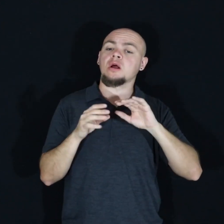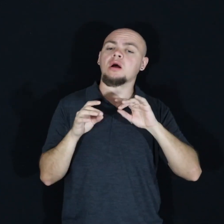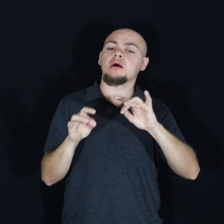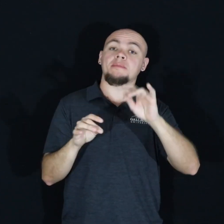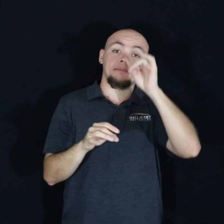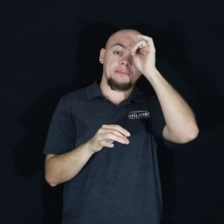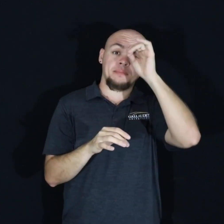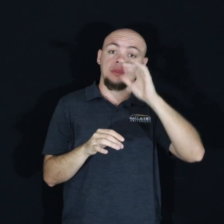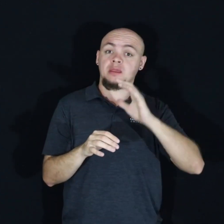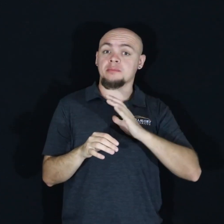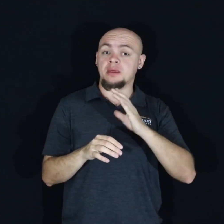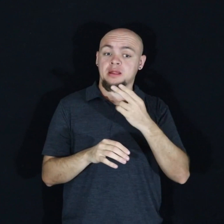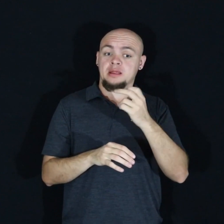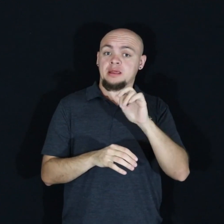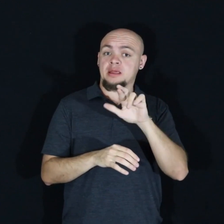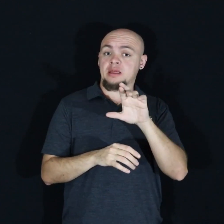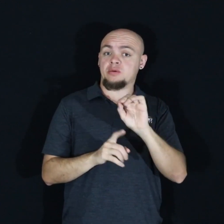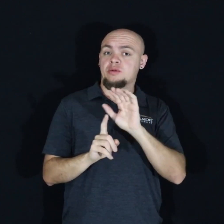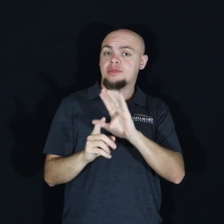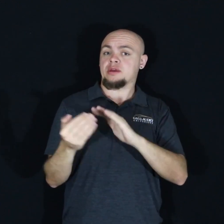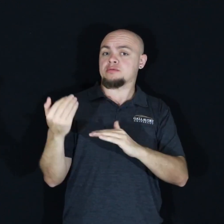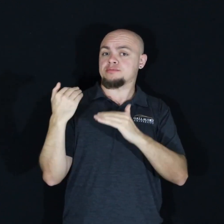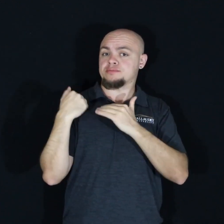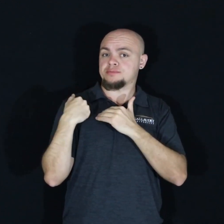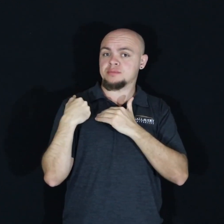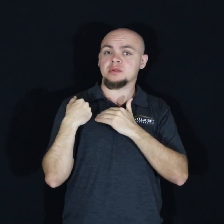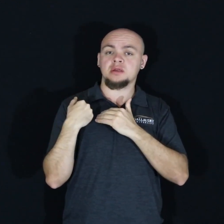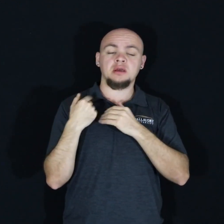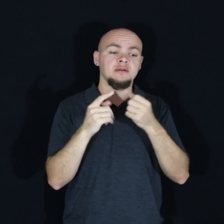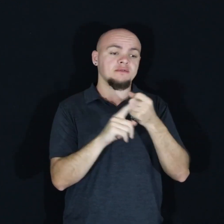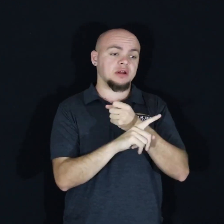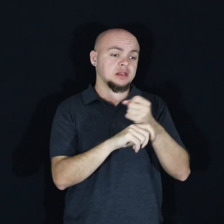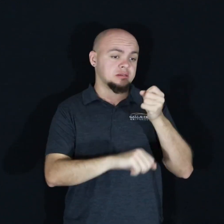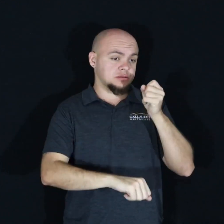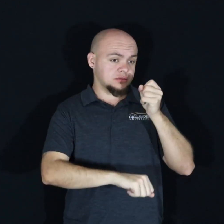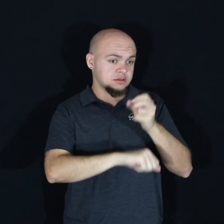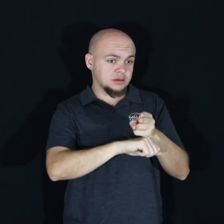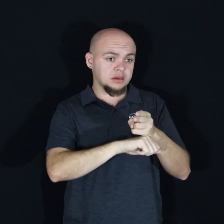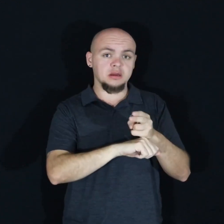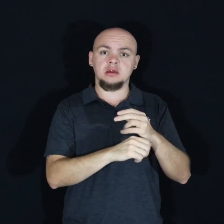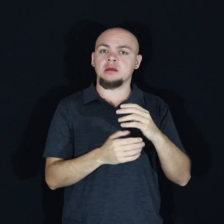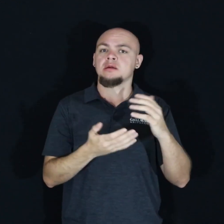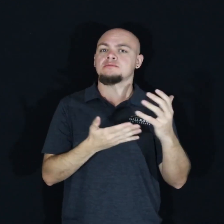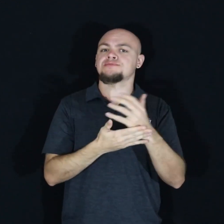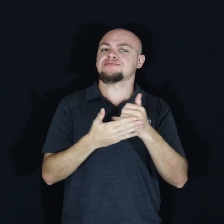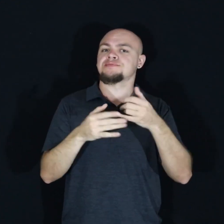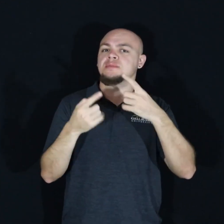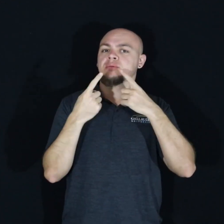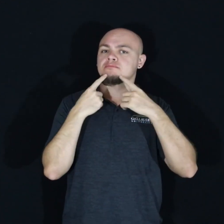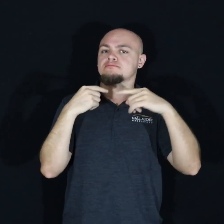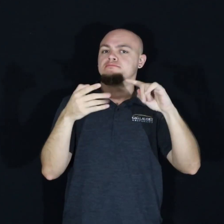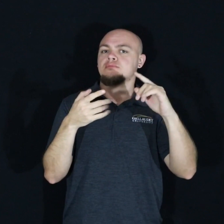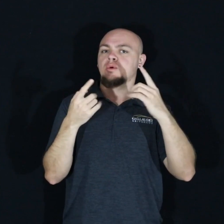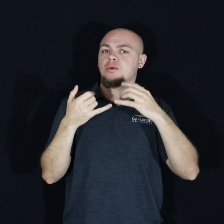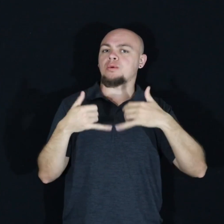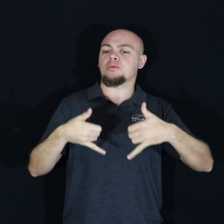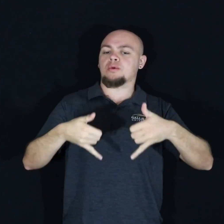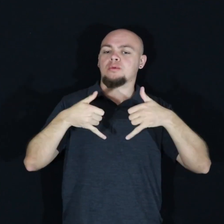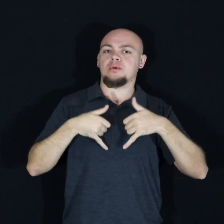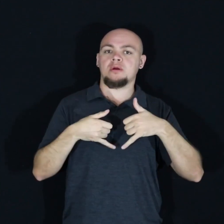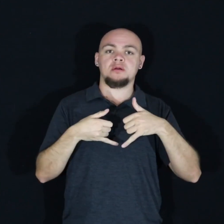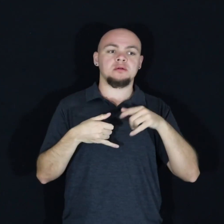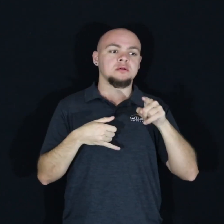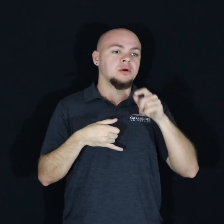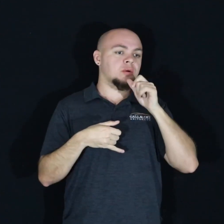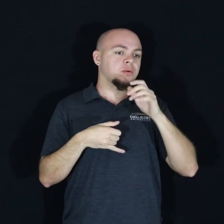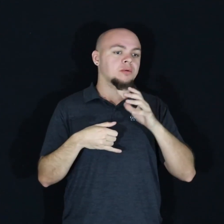male hero's job is to defeat the villain with violence and then collect a reward, which is a woman who has no friends and doesn't